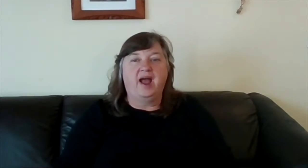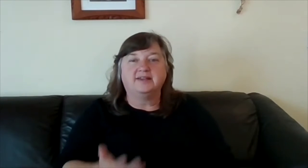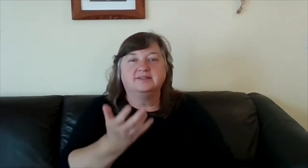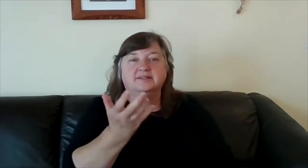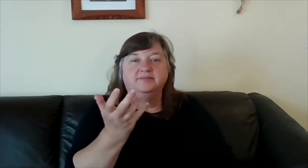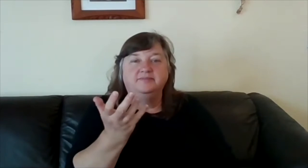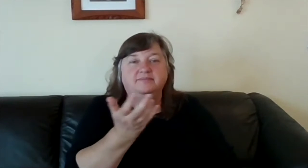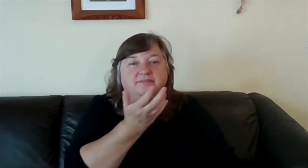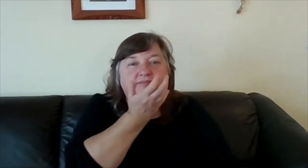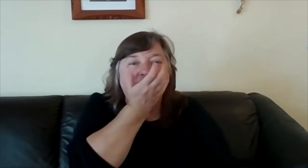Grass.